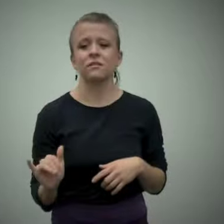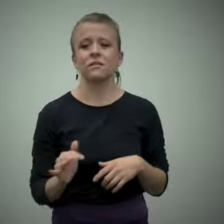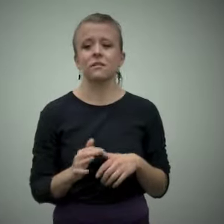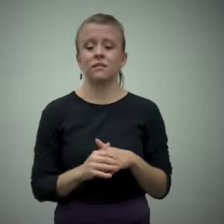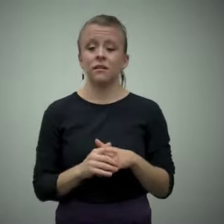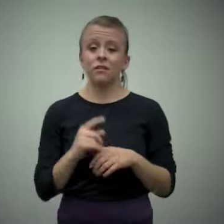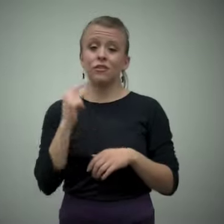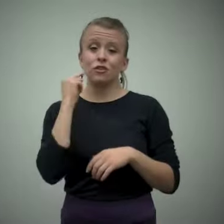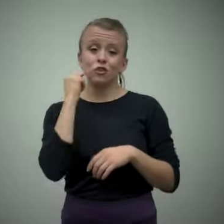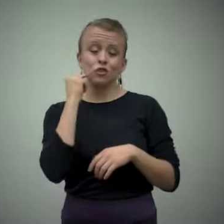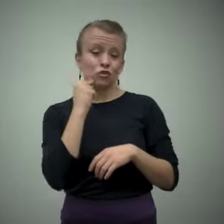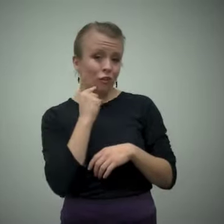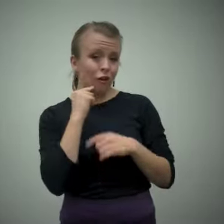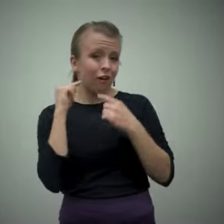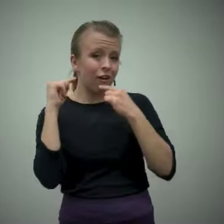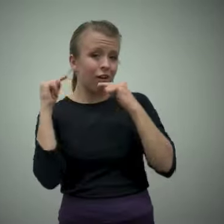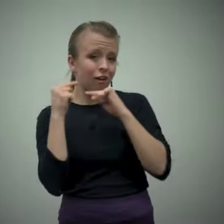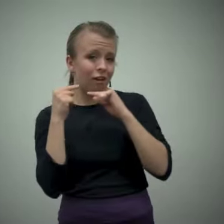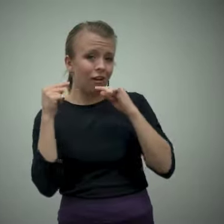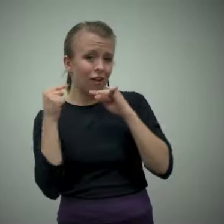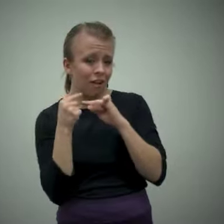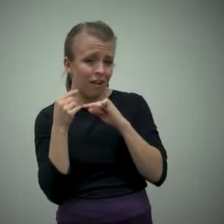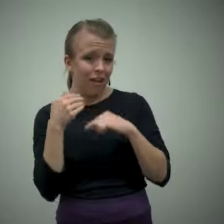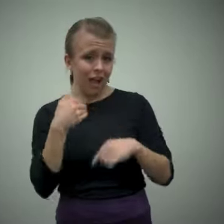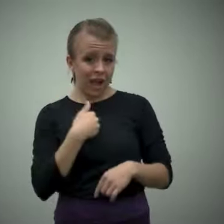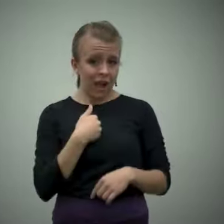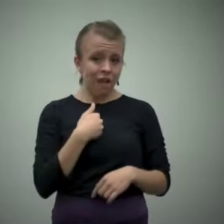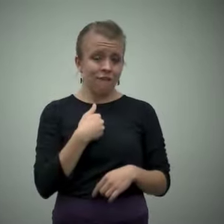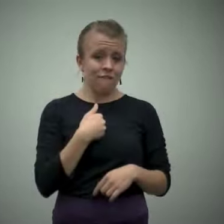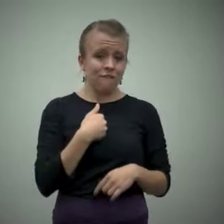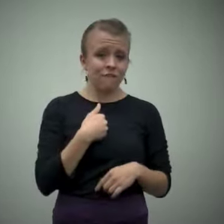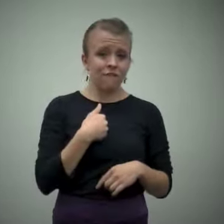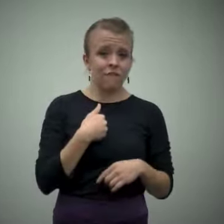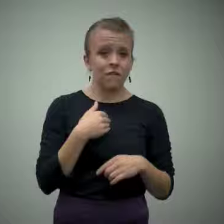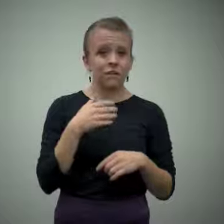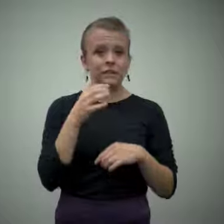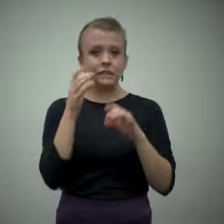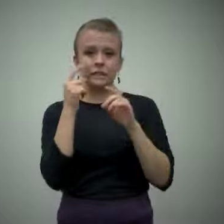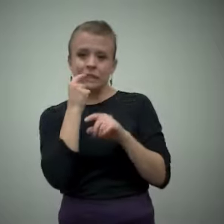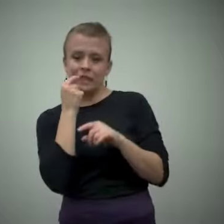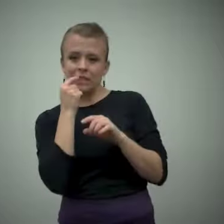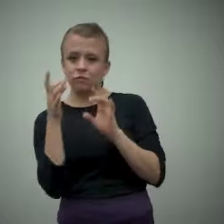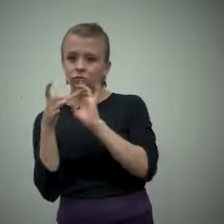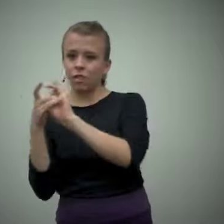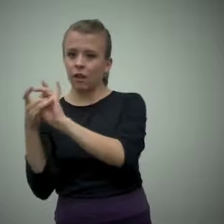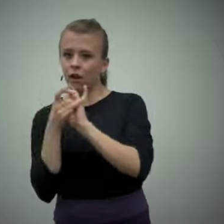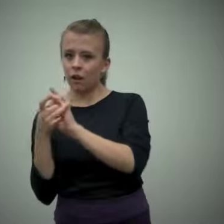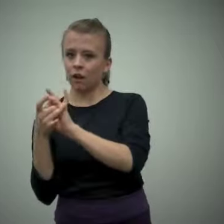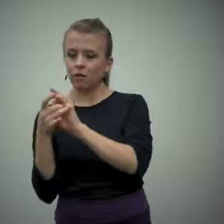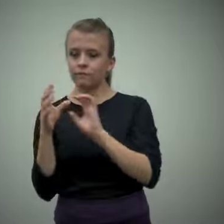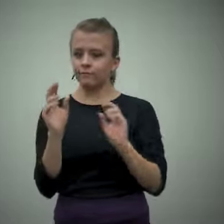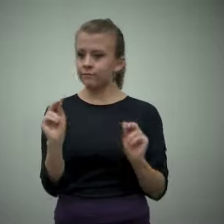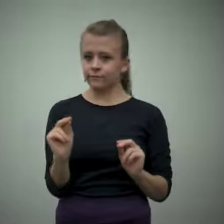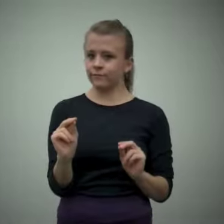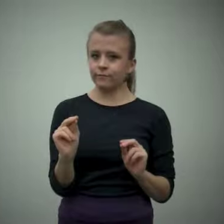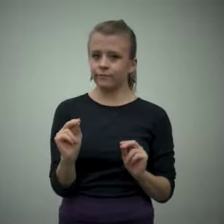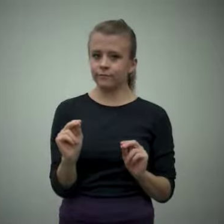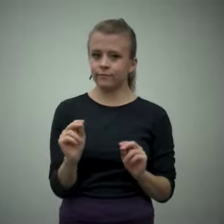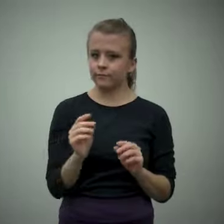related? Am I particularly and suddenly more sensitive to cold? Do I